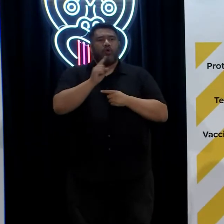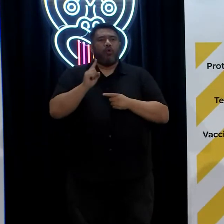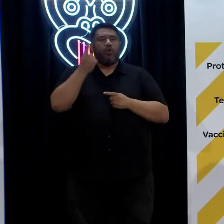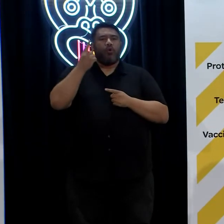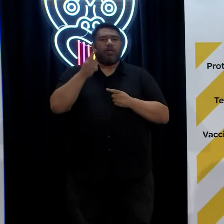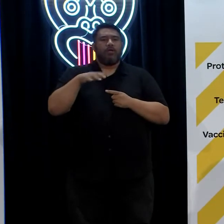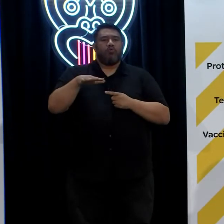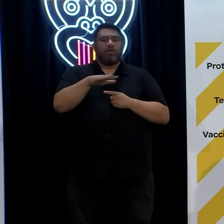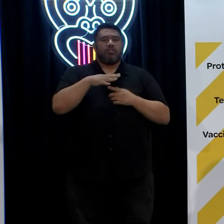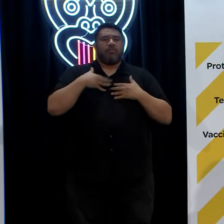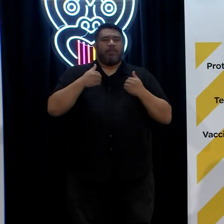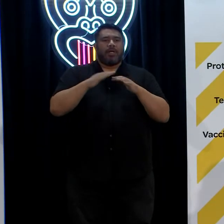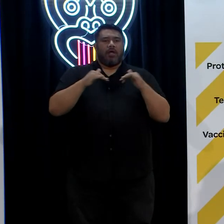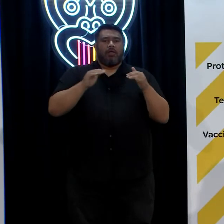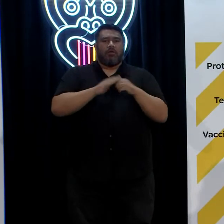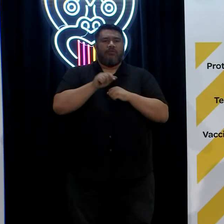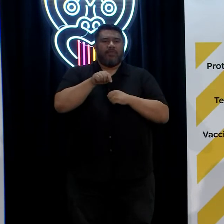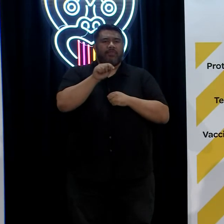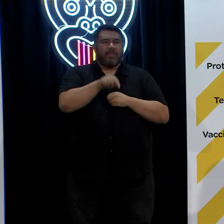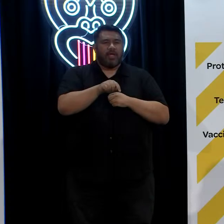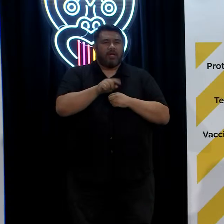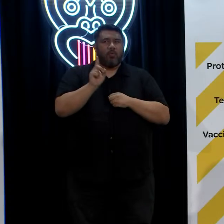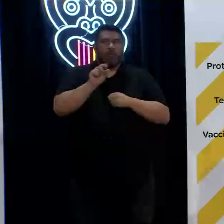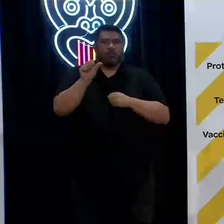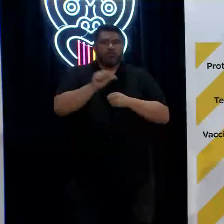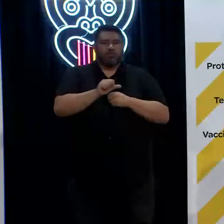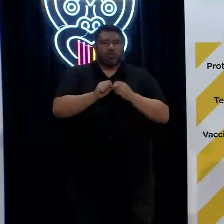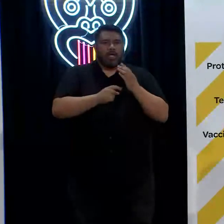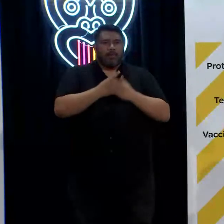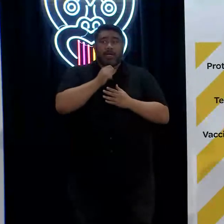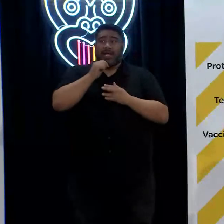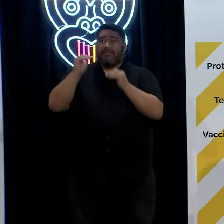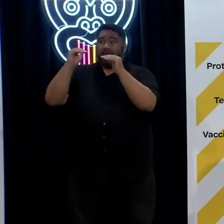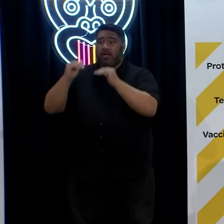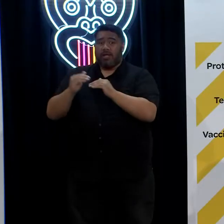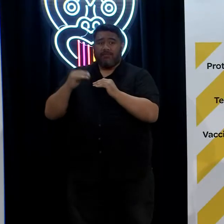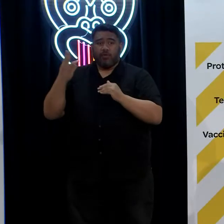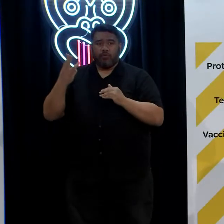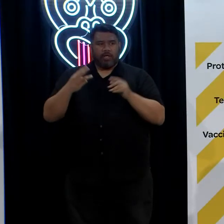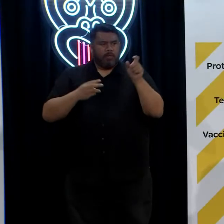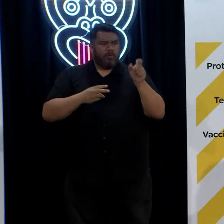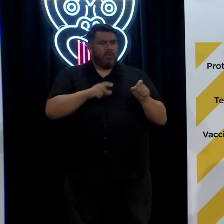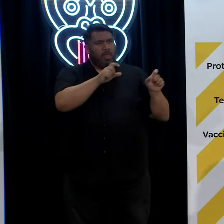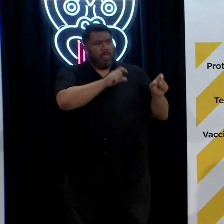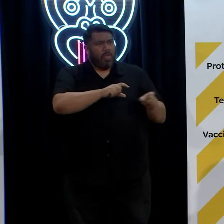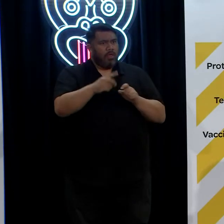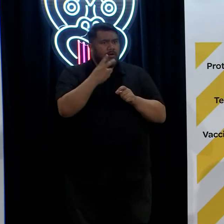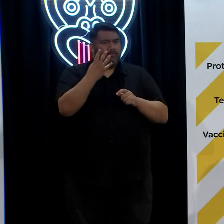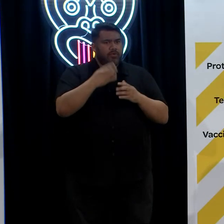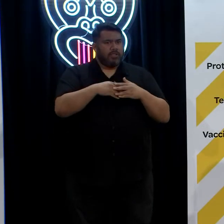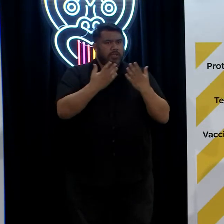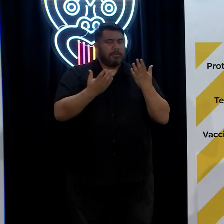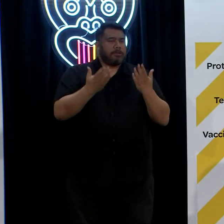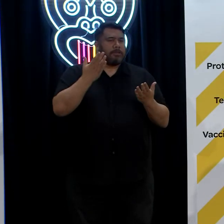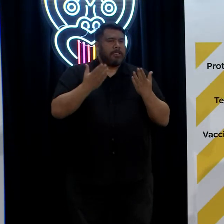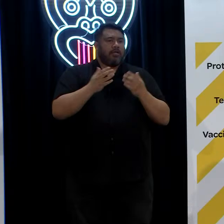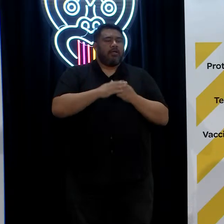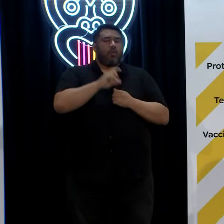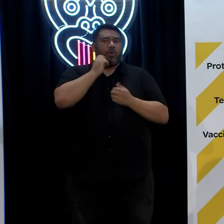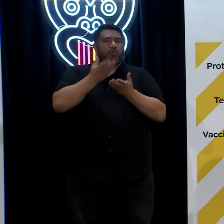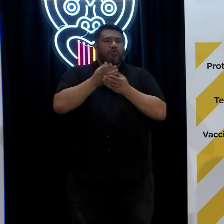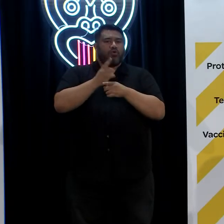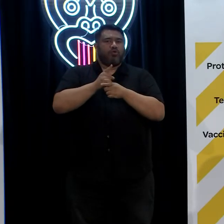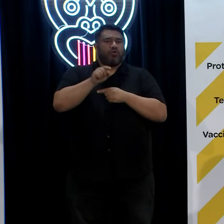should Auckland move, and we obviously don't know what will happen, but we're talking with them around the implementation of that policy going